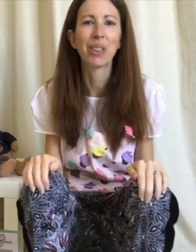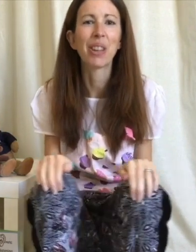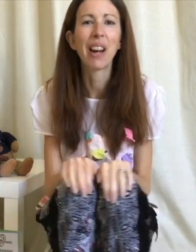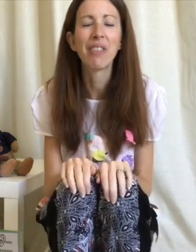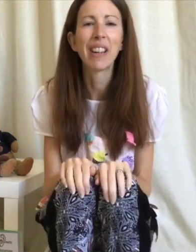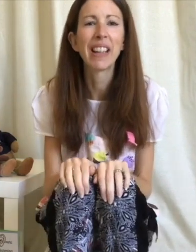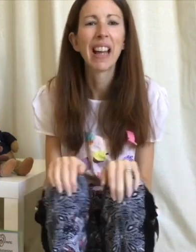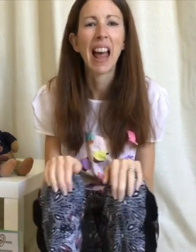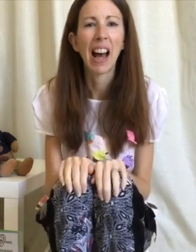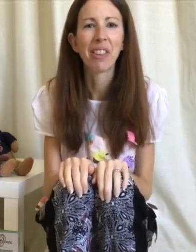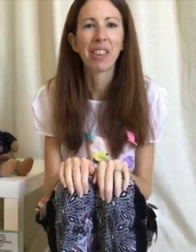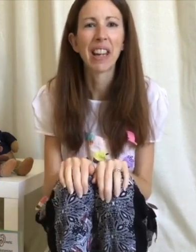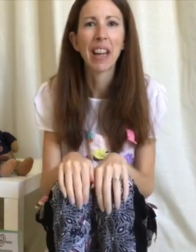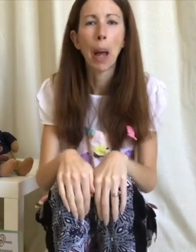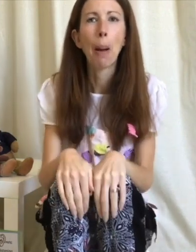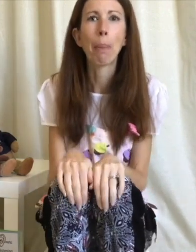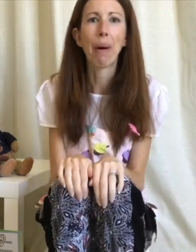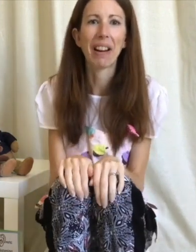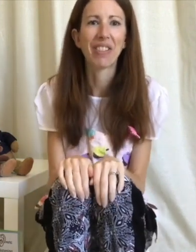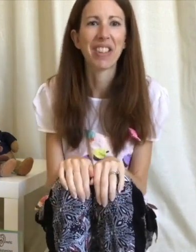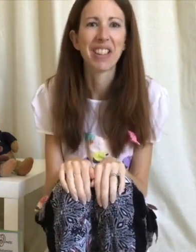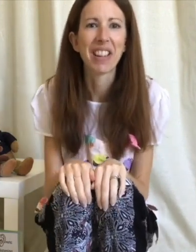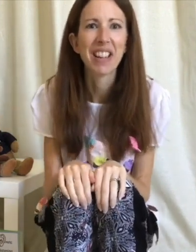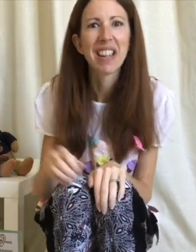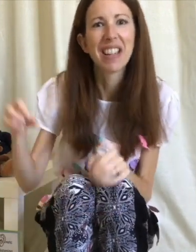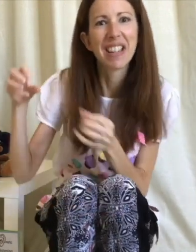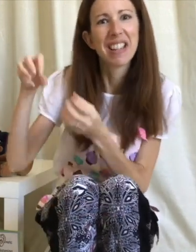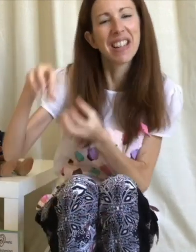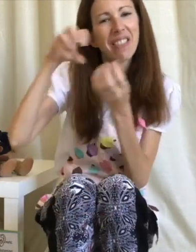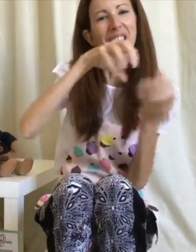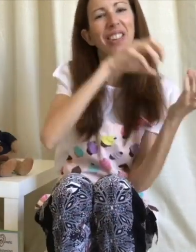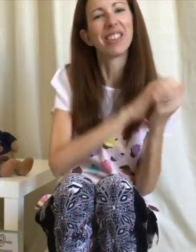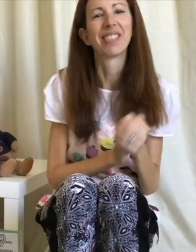fun and enjoy your lovely, healthy breakfast cereal.